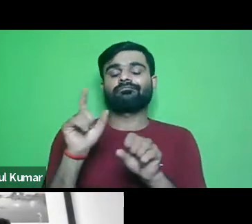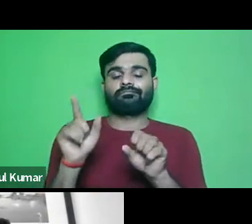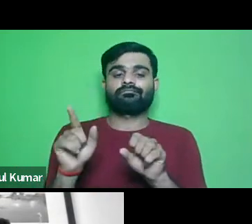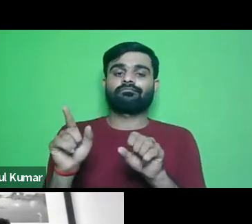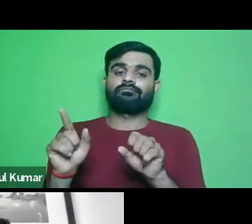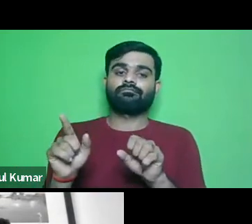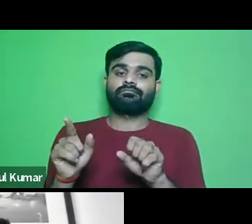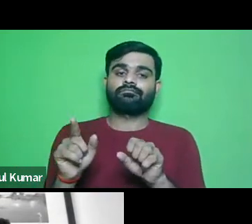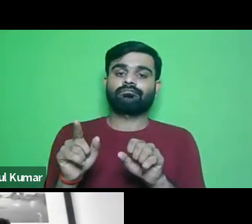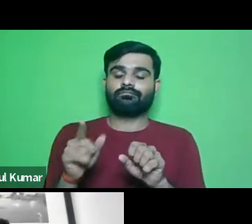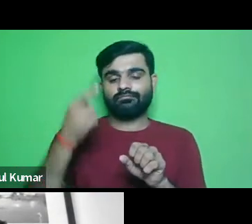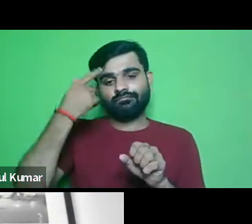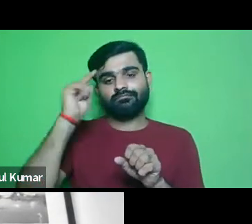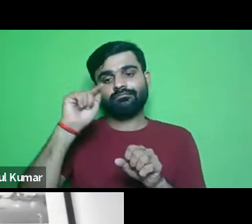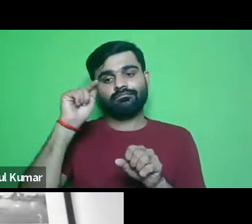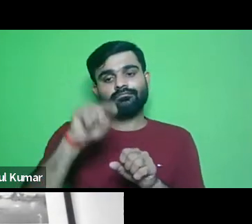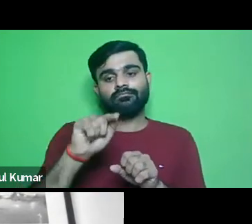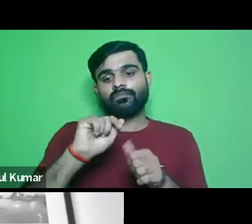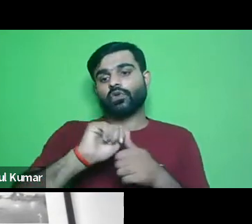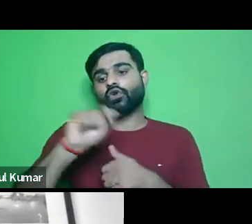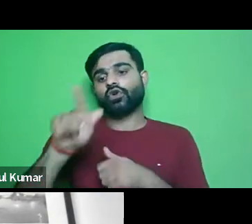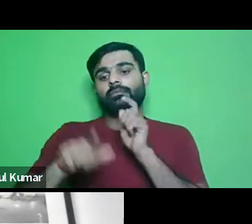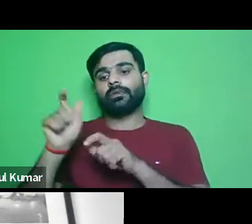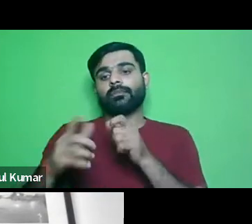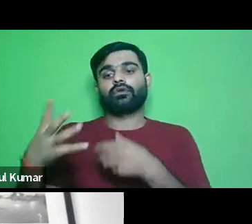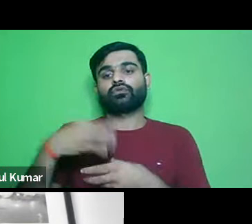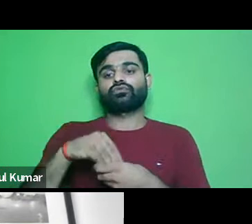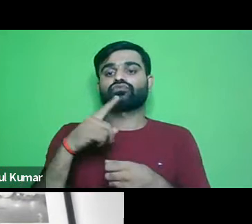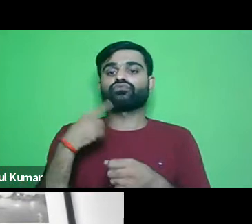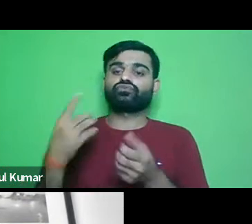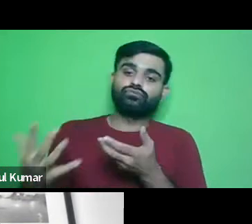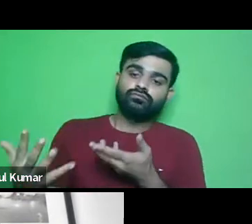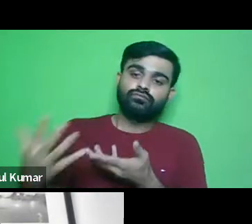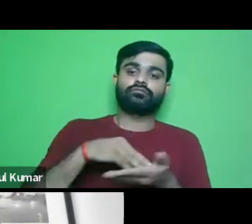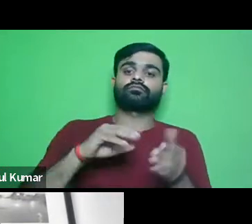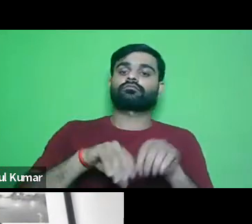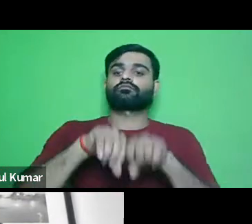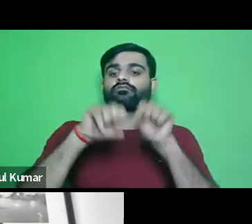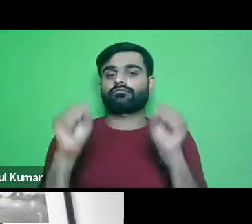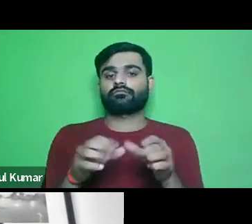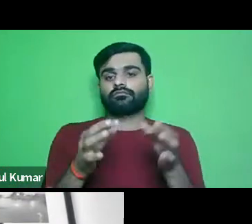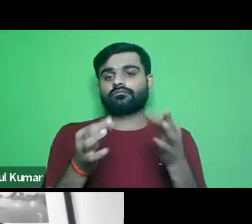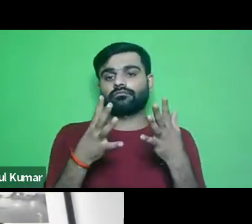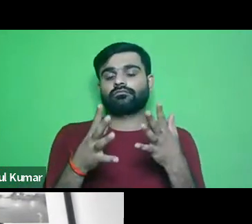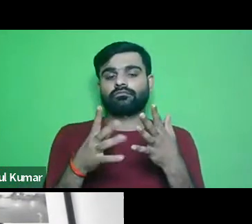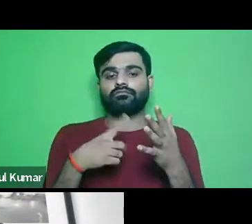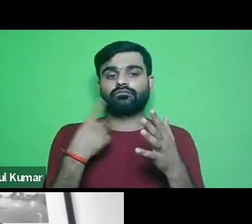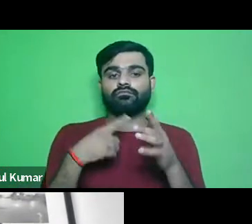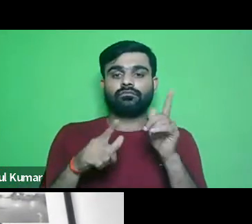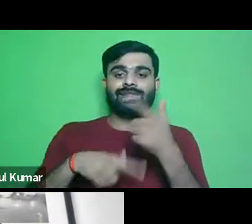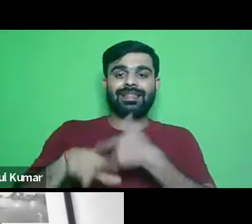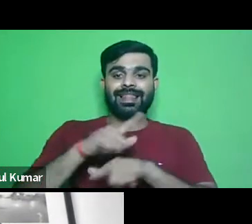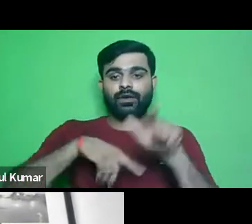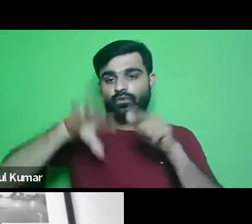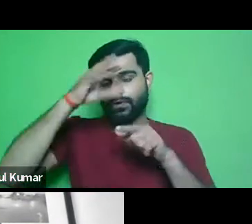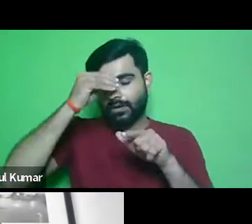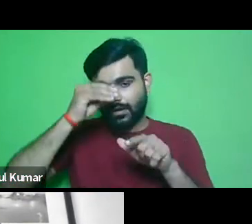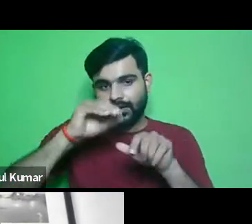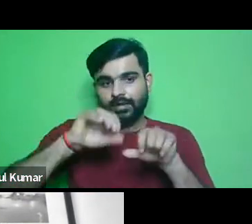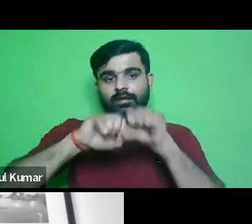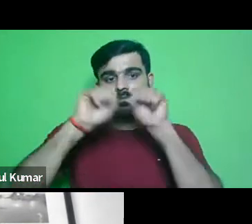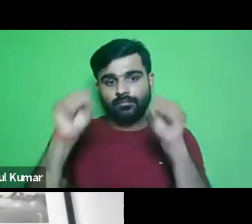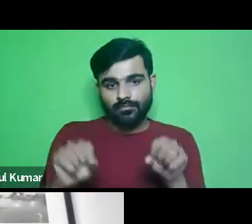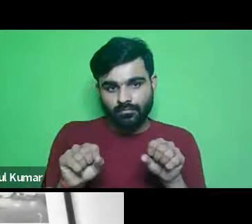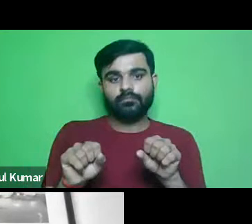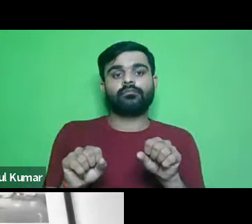the consent of every person who has contributed to that model, especially for some language learning models, such as